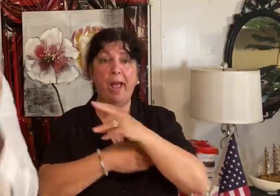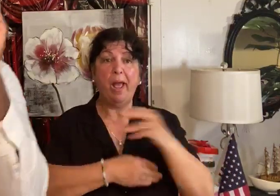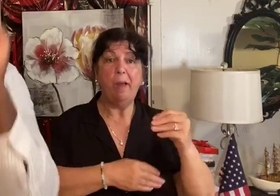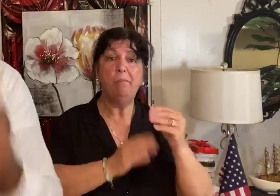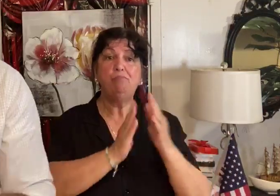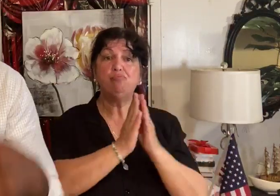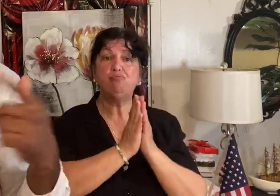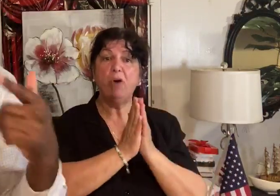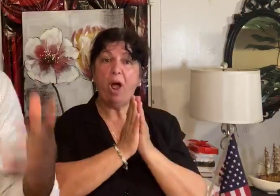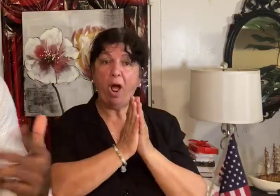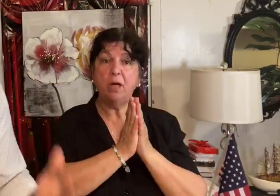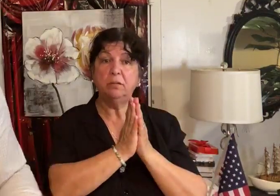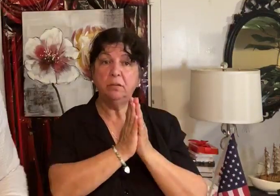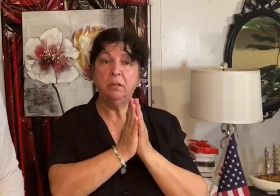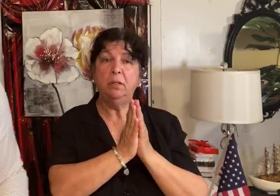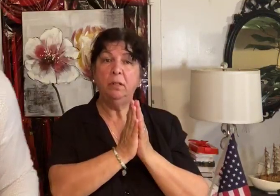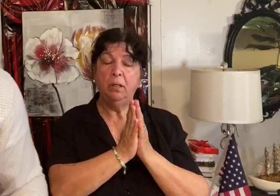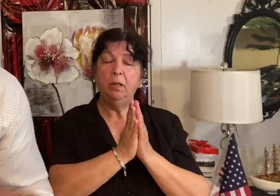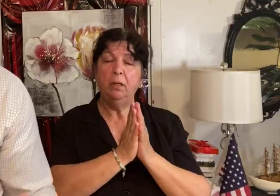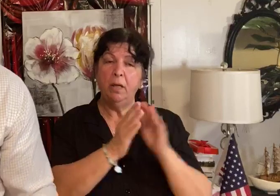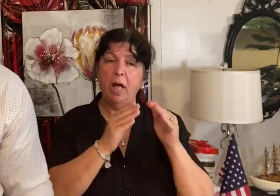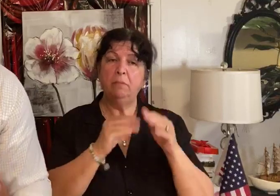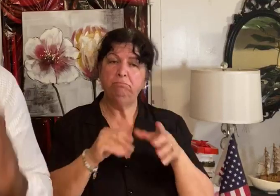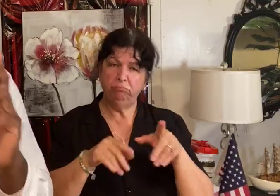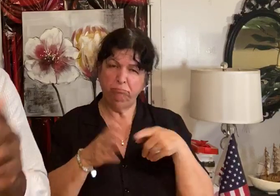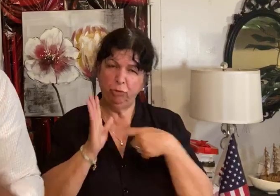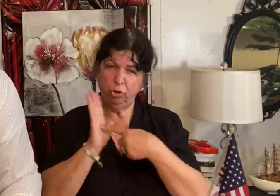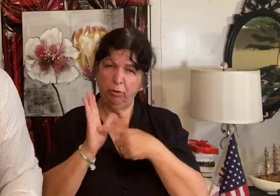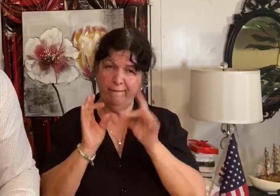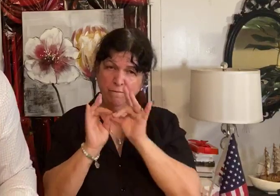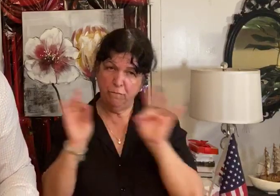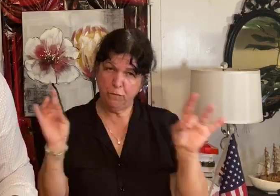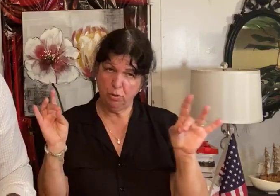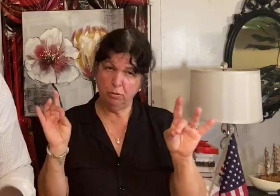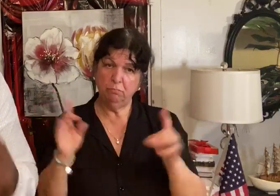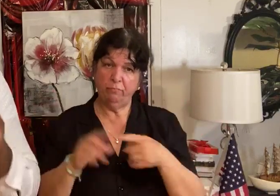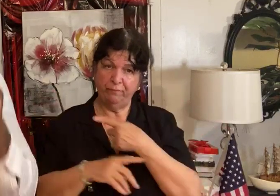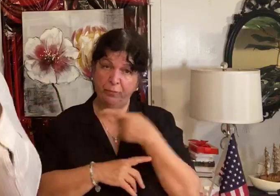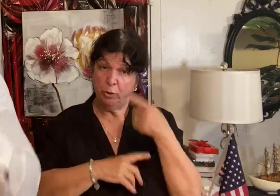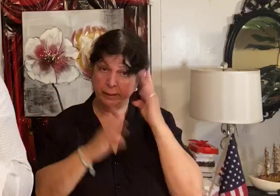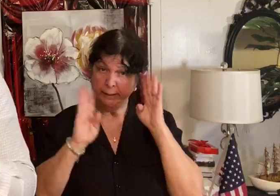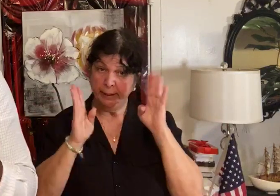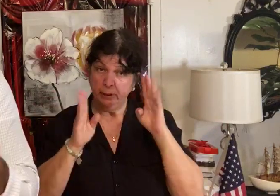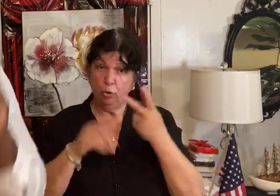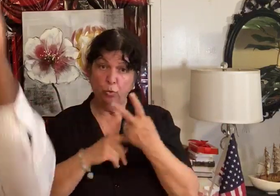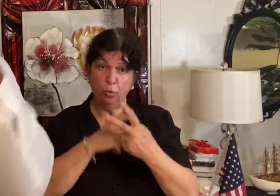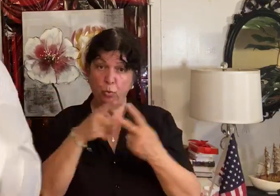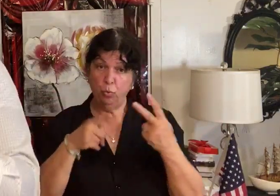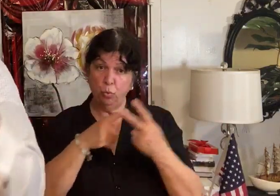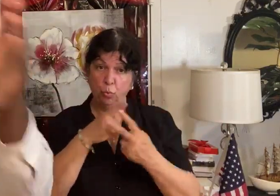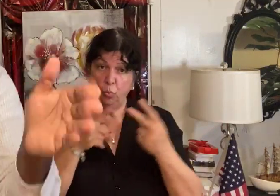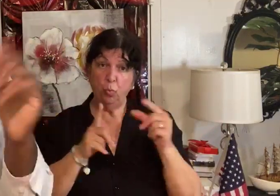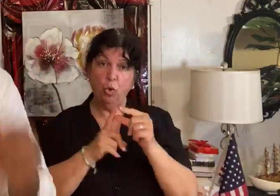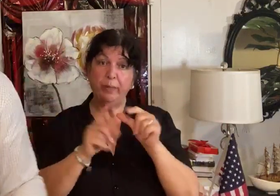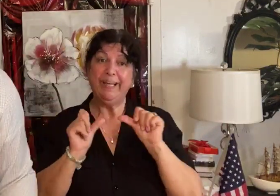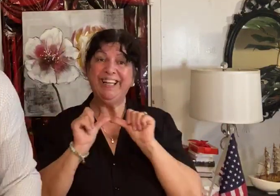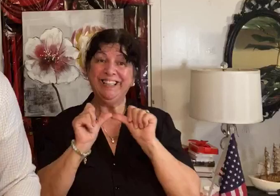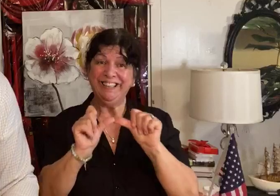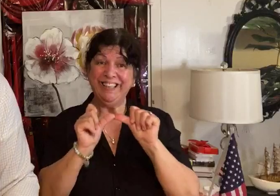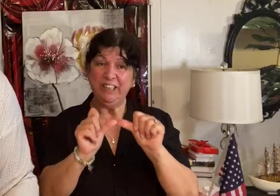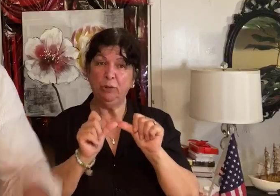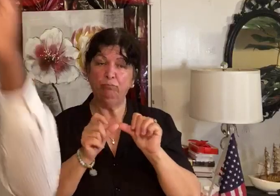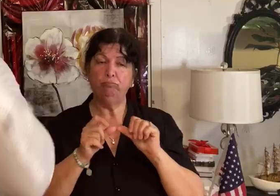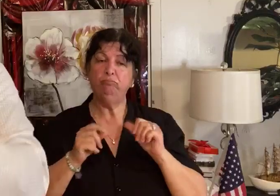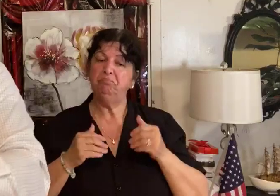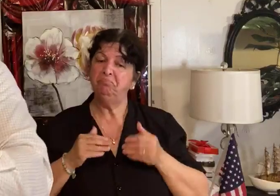break down that verse just a little bit really quickly. First of all, let me just call to your attention these two words, continued